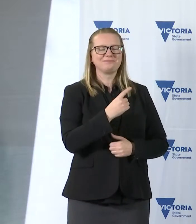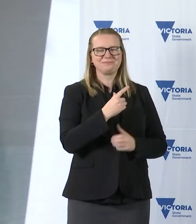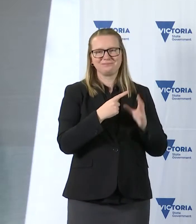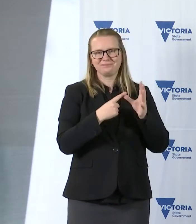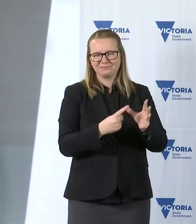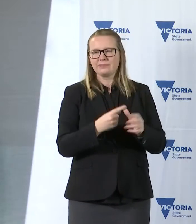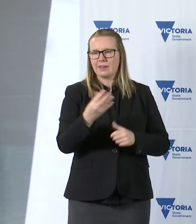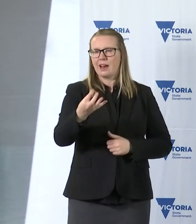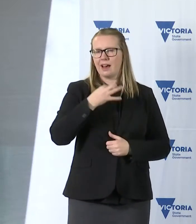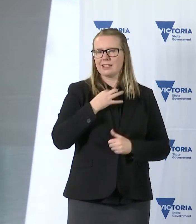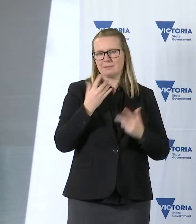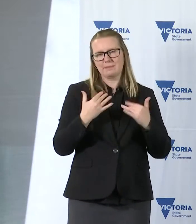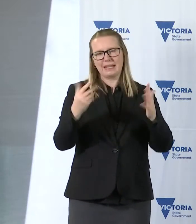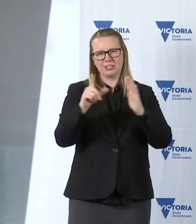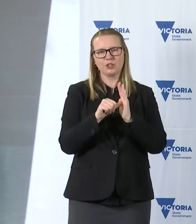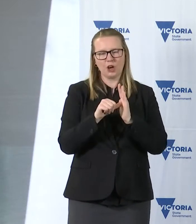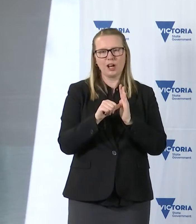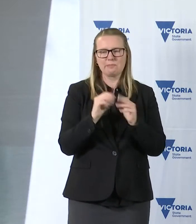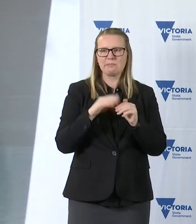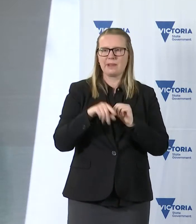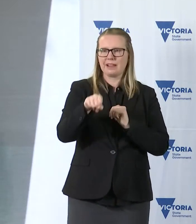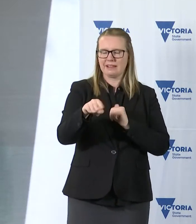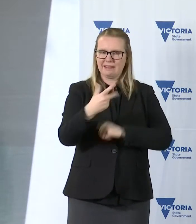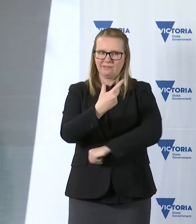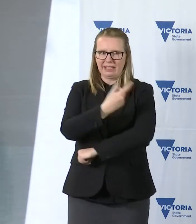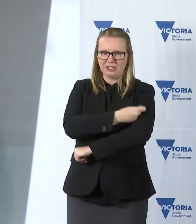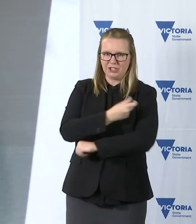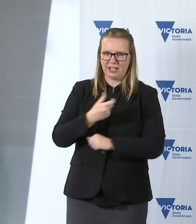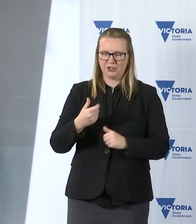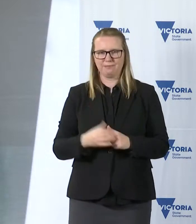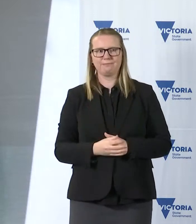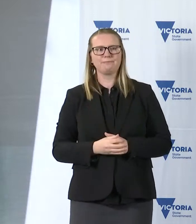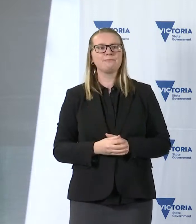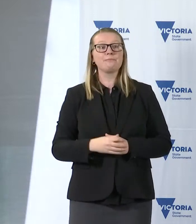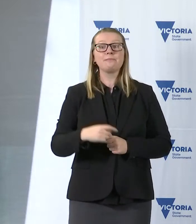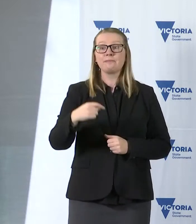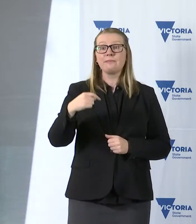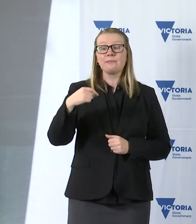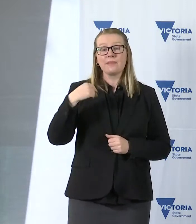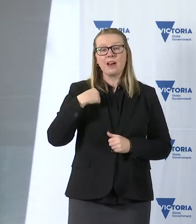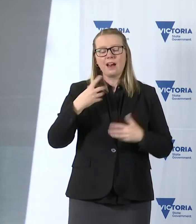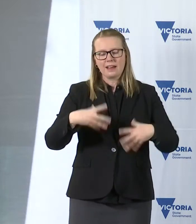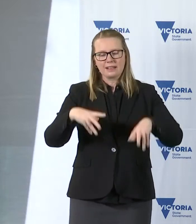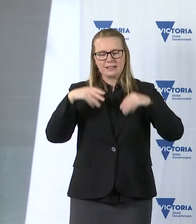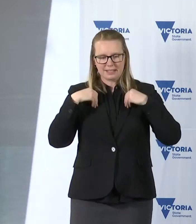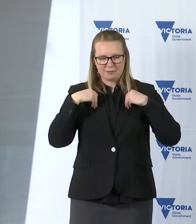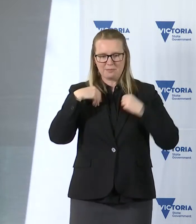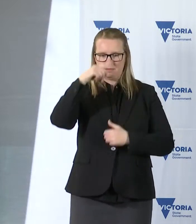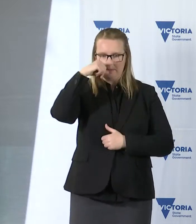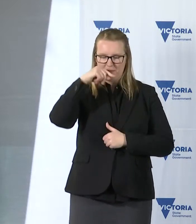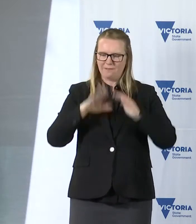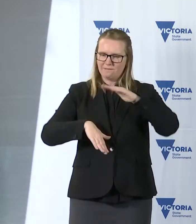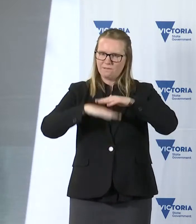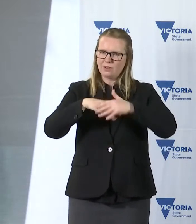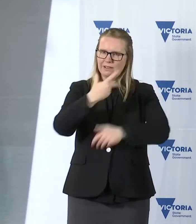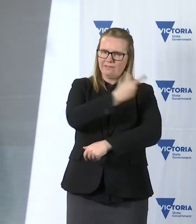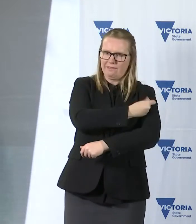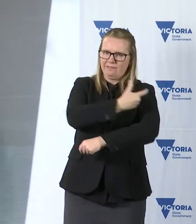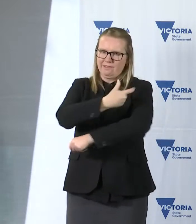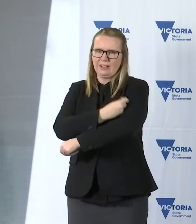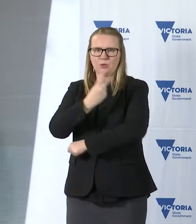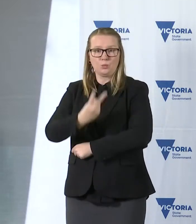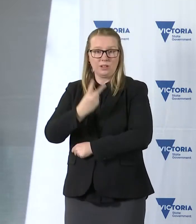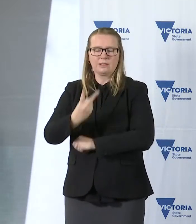keep saying the same thing, and I do accept that you're at lower risk as a fully vaccinated individual